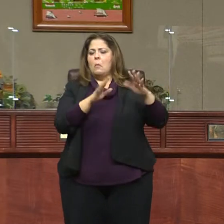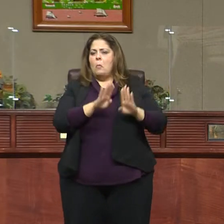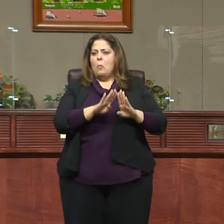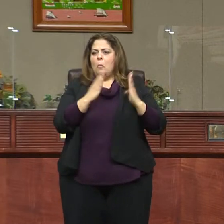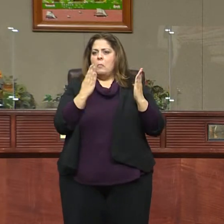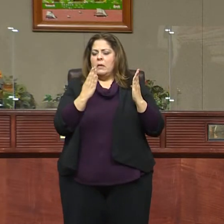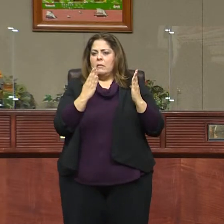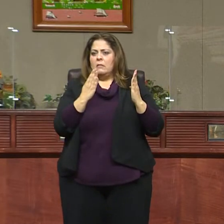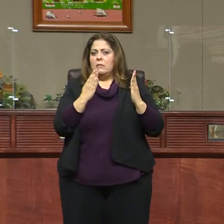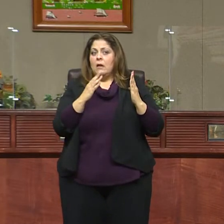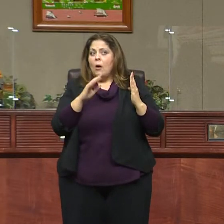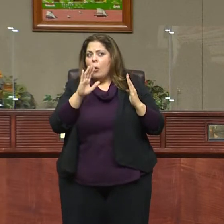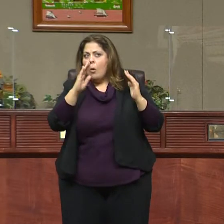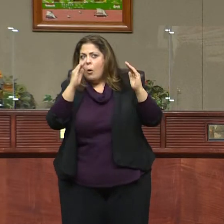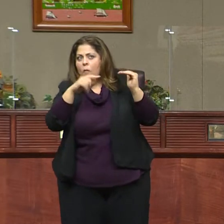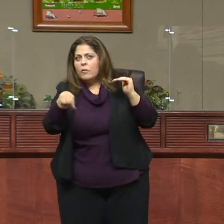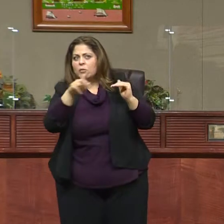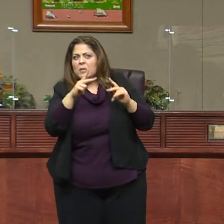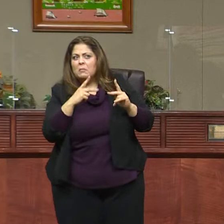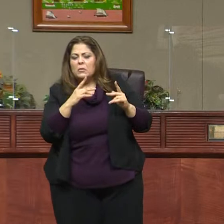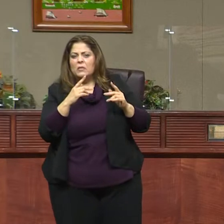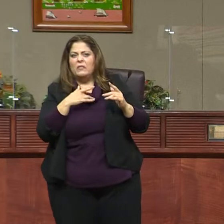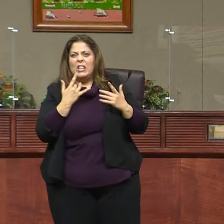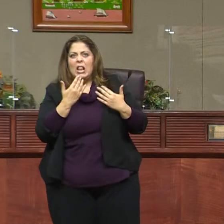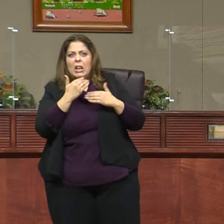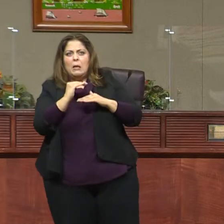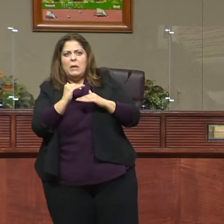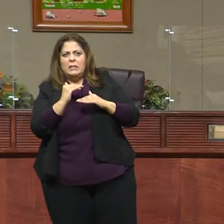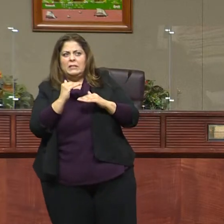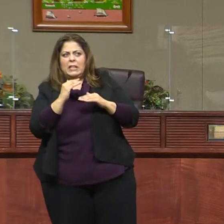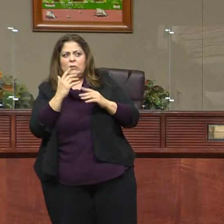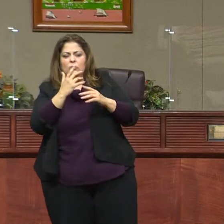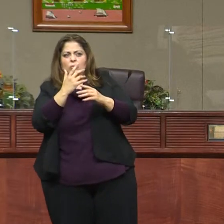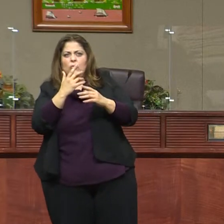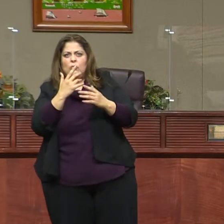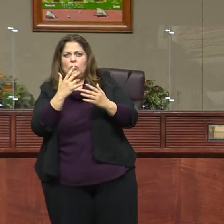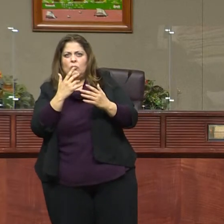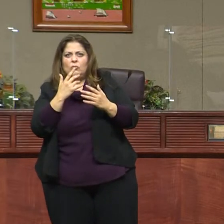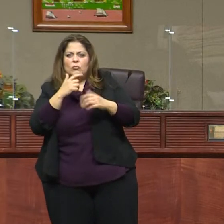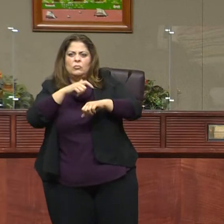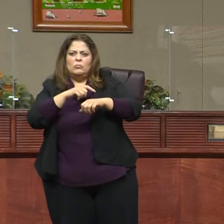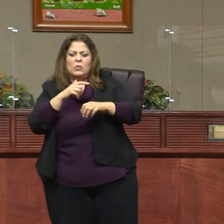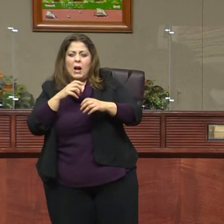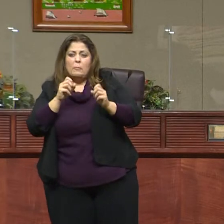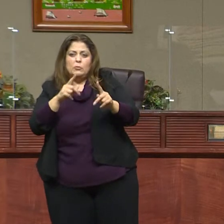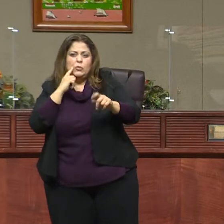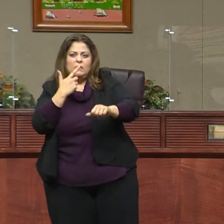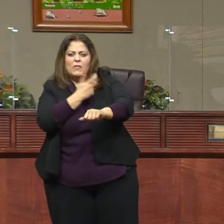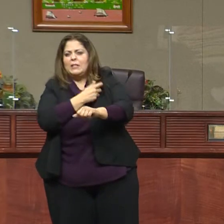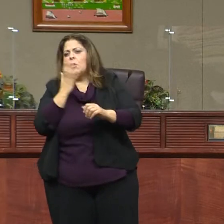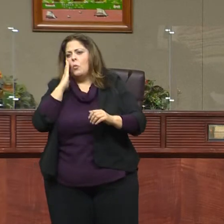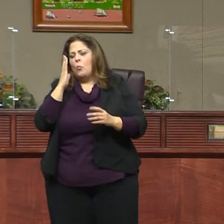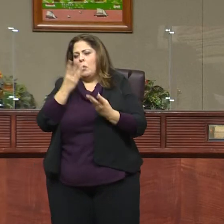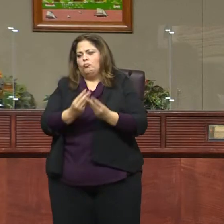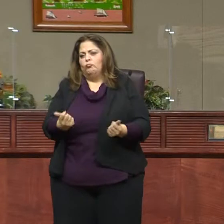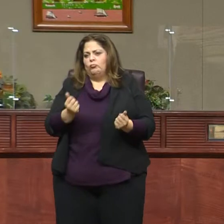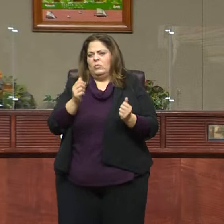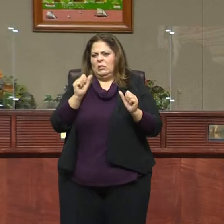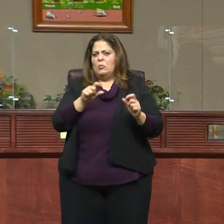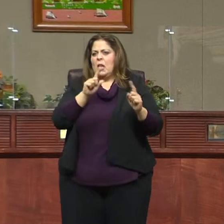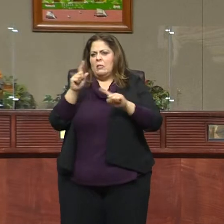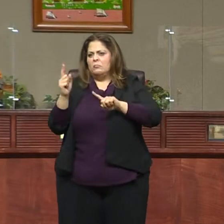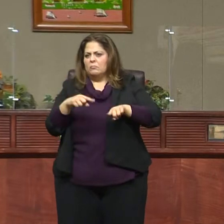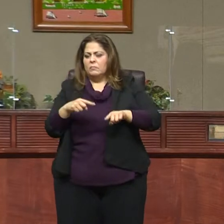inhibit individuals from getting vaccinated. And we are seeing more people who are helping to